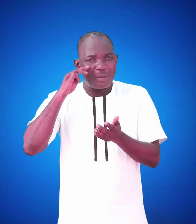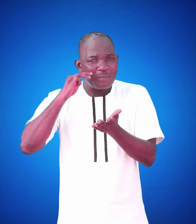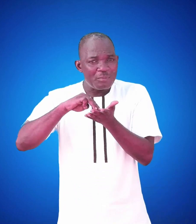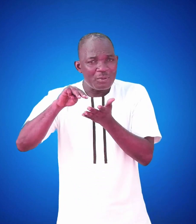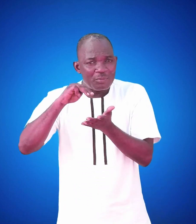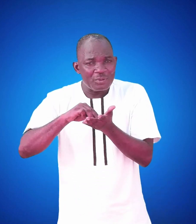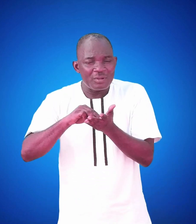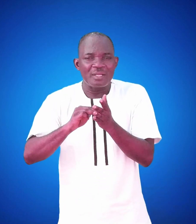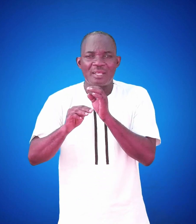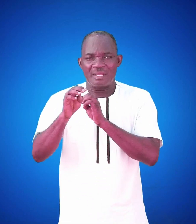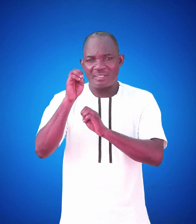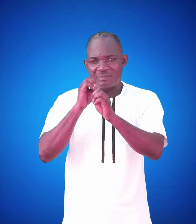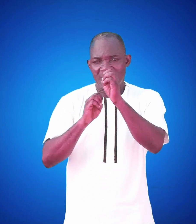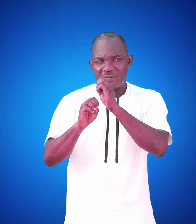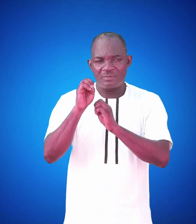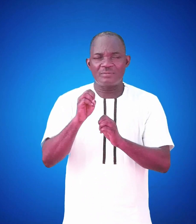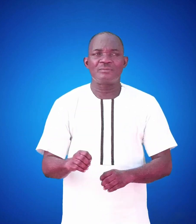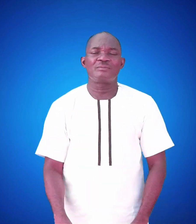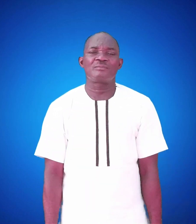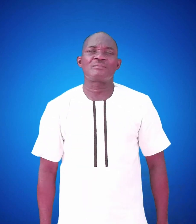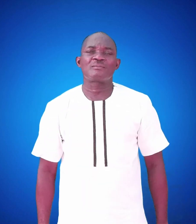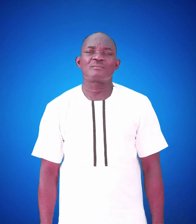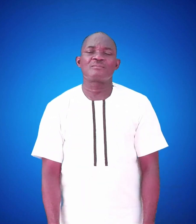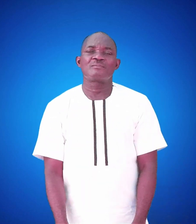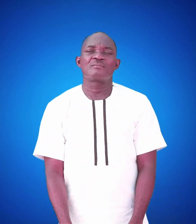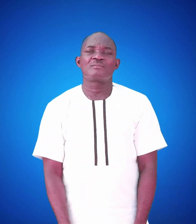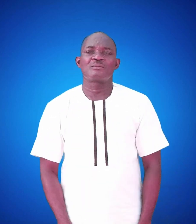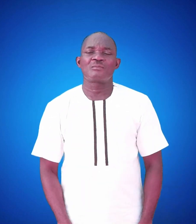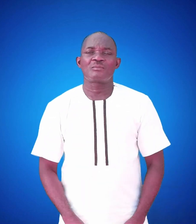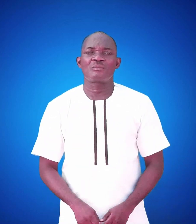Monitoring and evaluation.